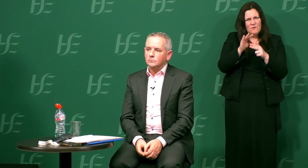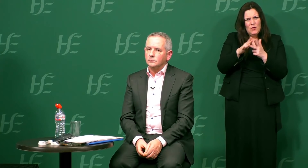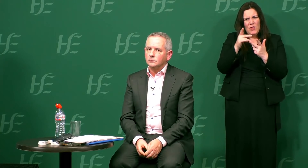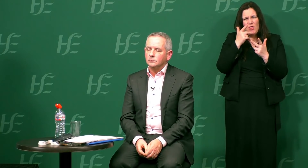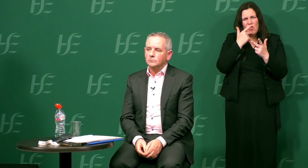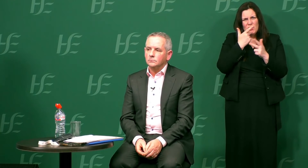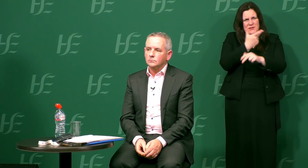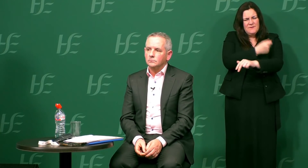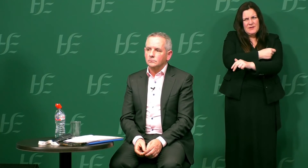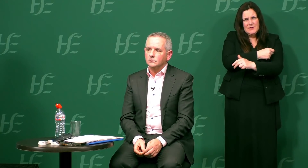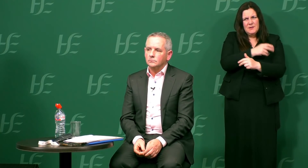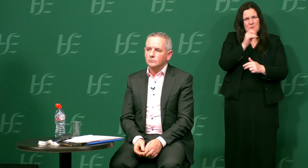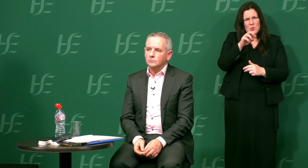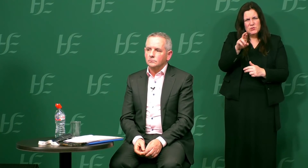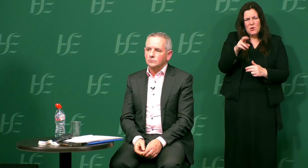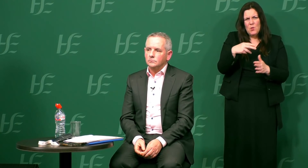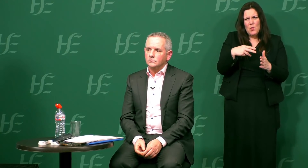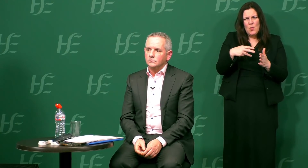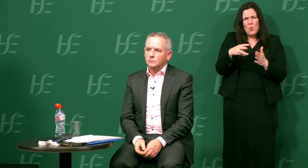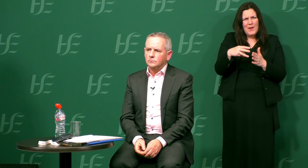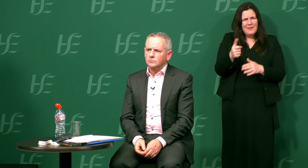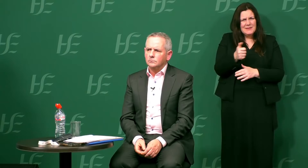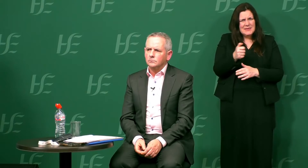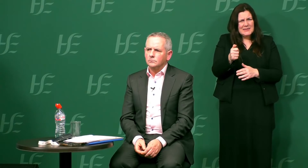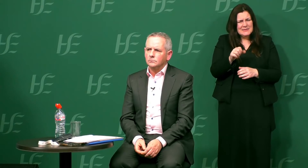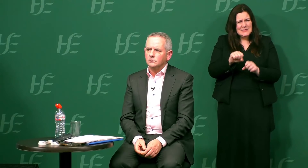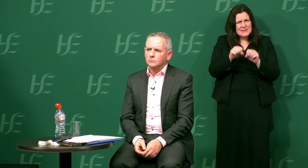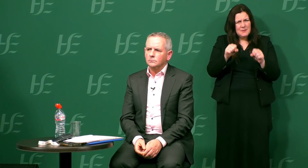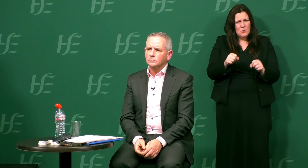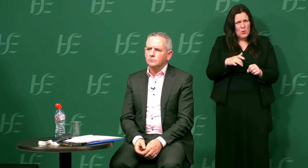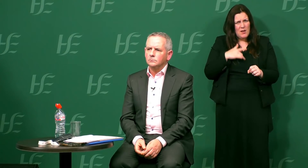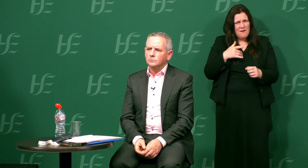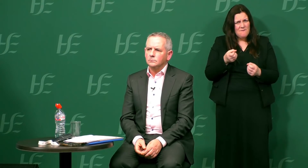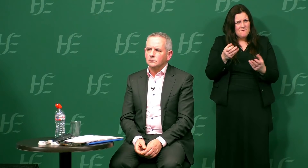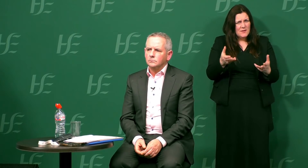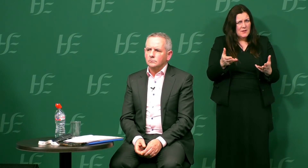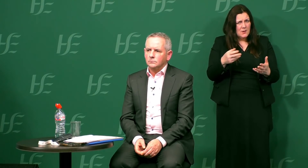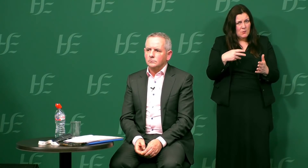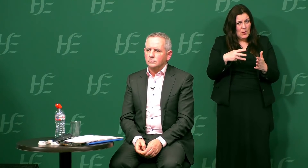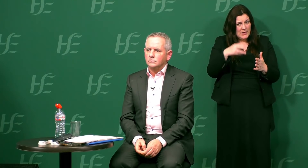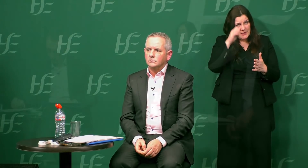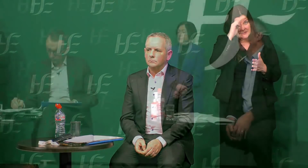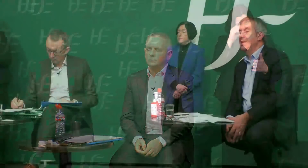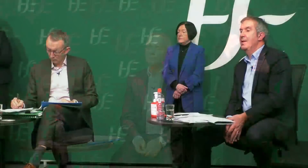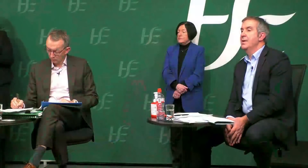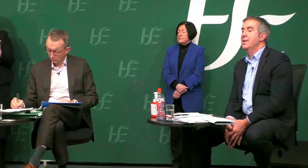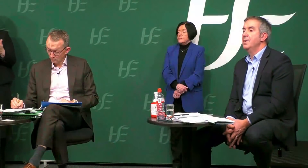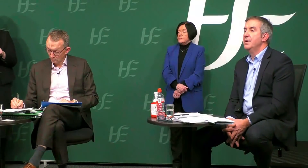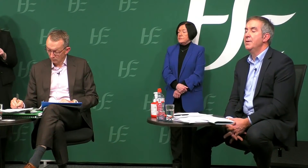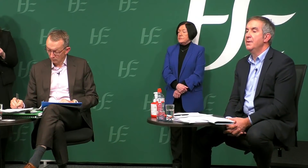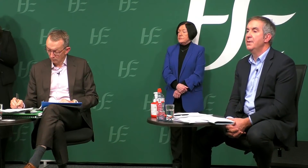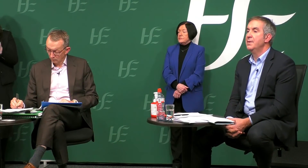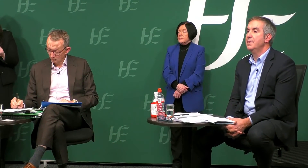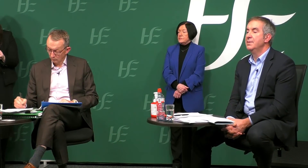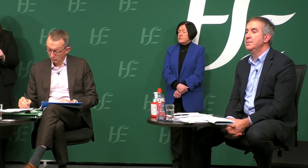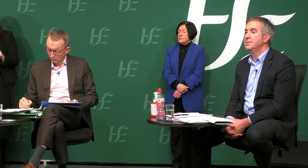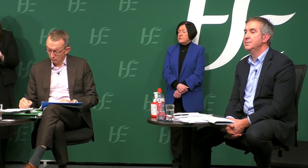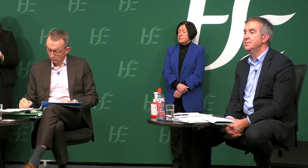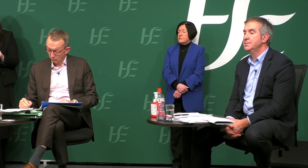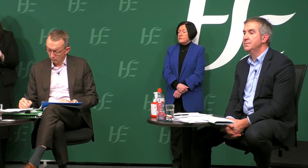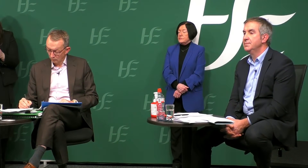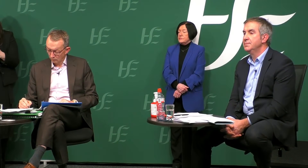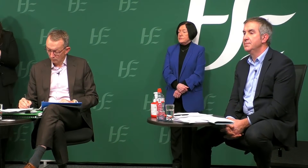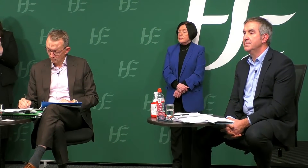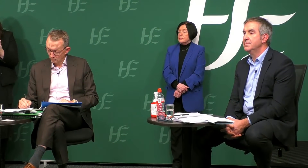system. When did the text system go live? And is it expected, the new text system you introduced, is it expected that